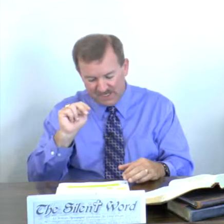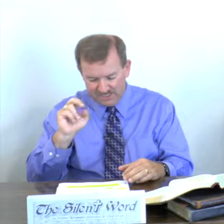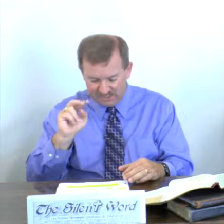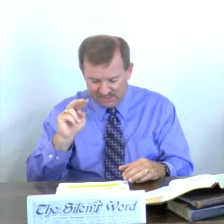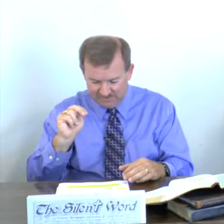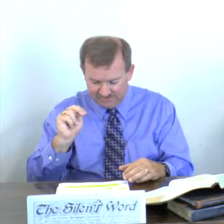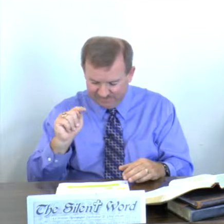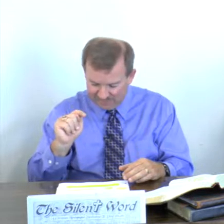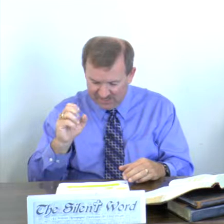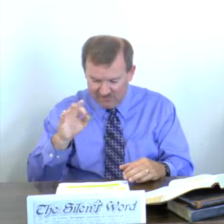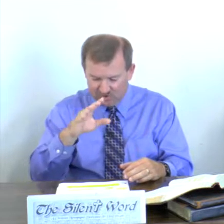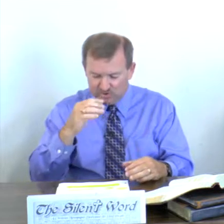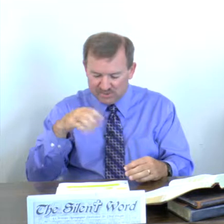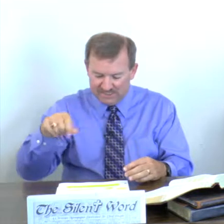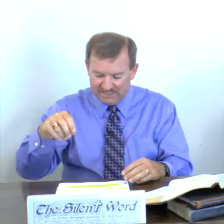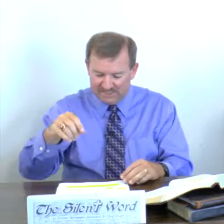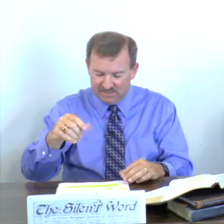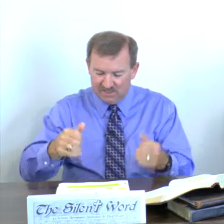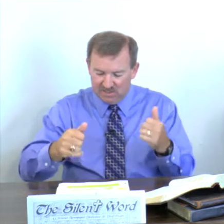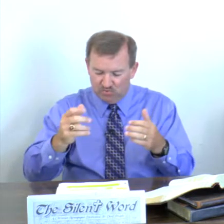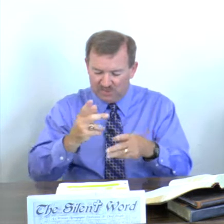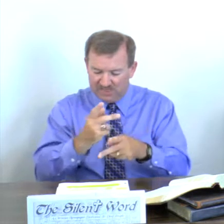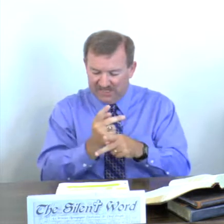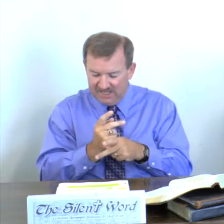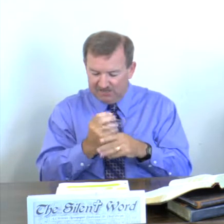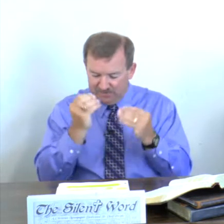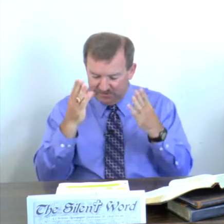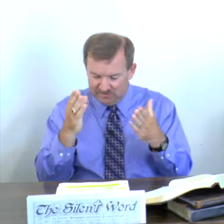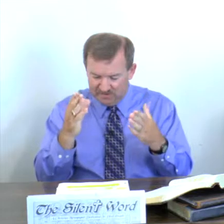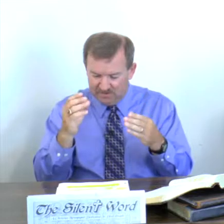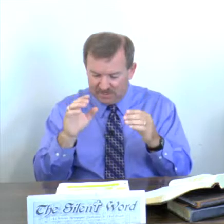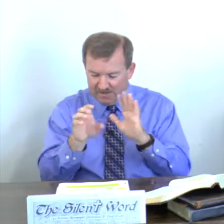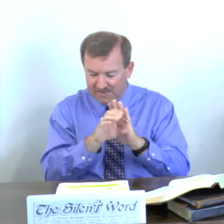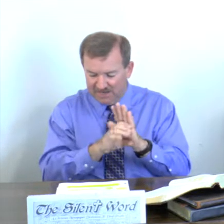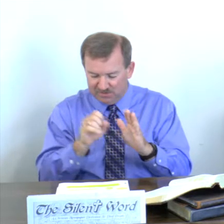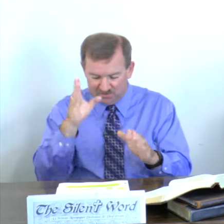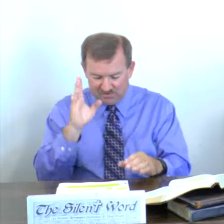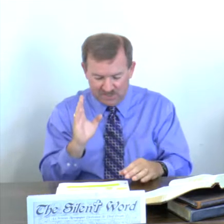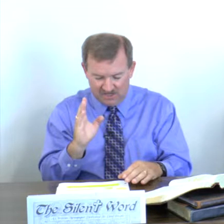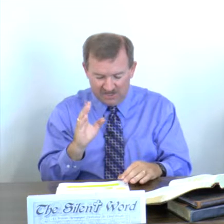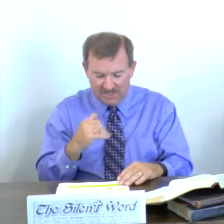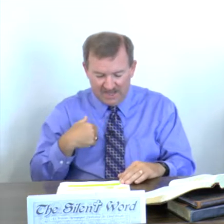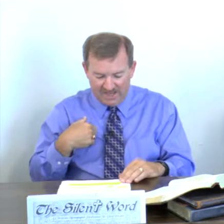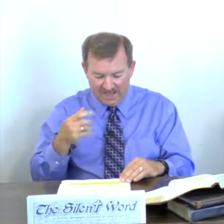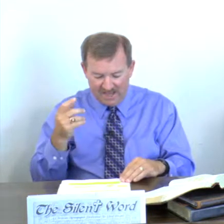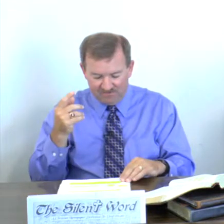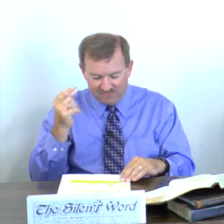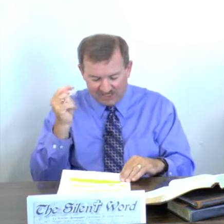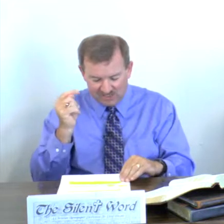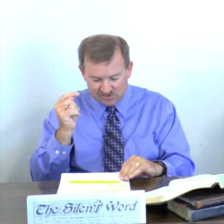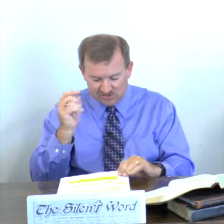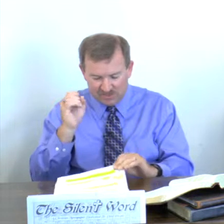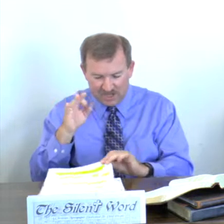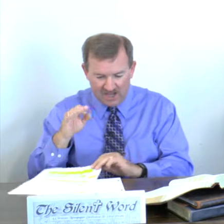remnant of her seed, which keep the commandments of God and have the testimony